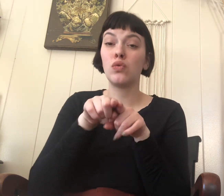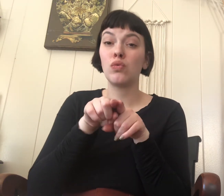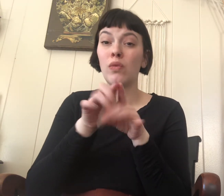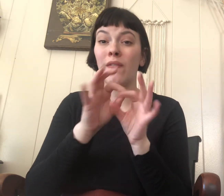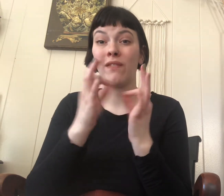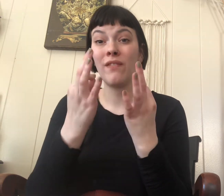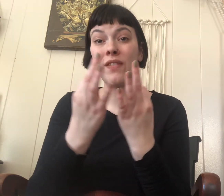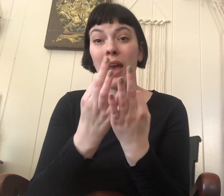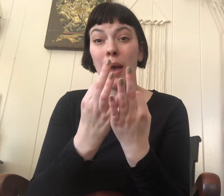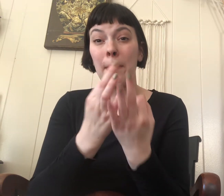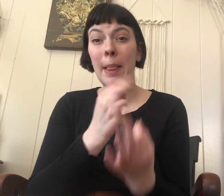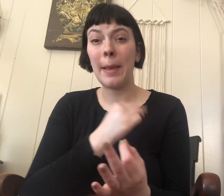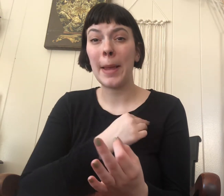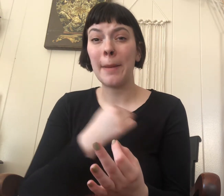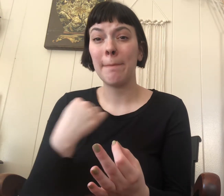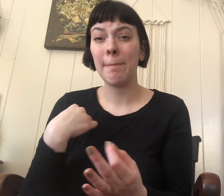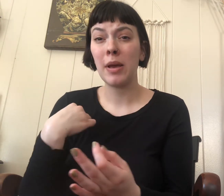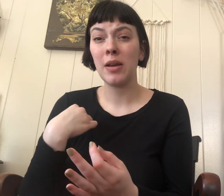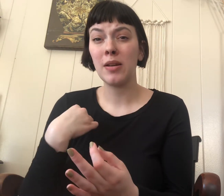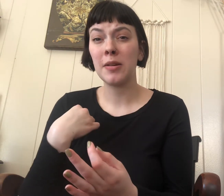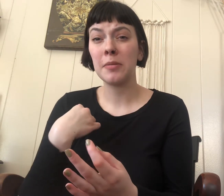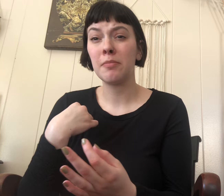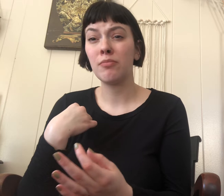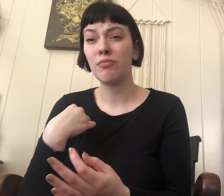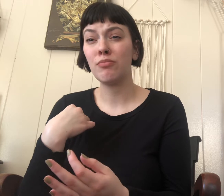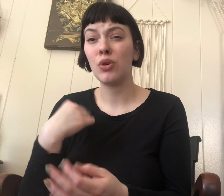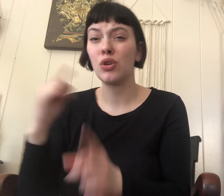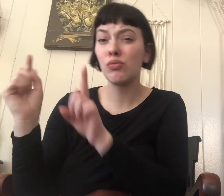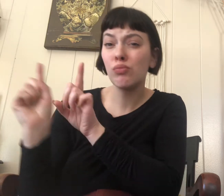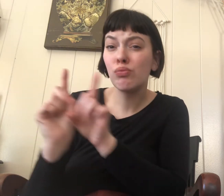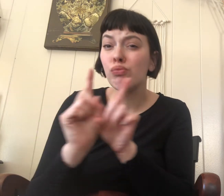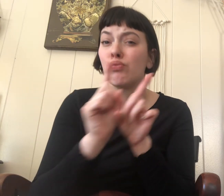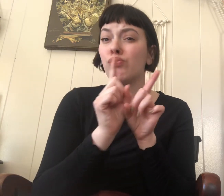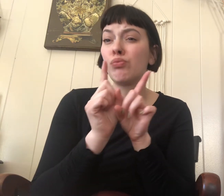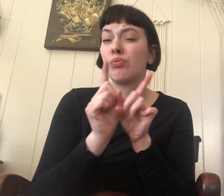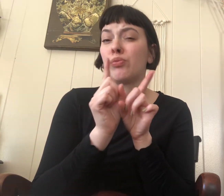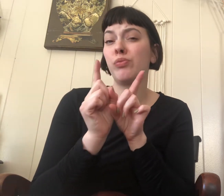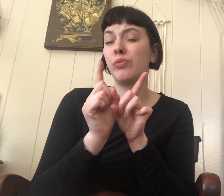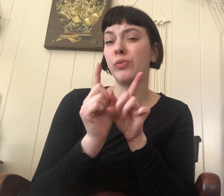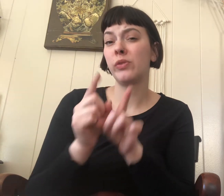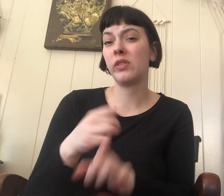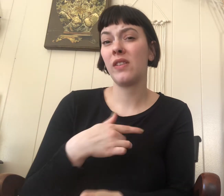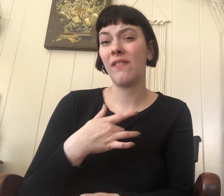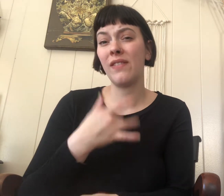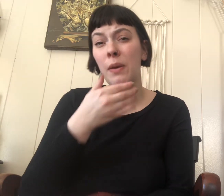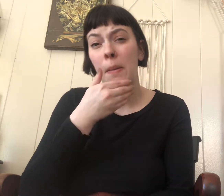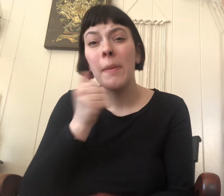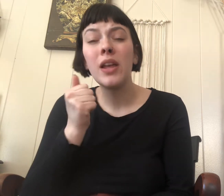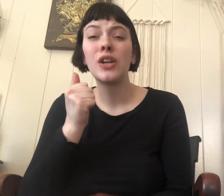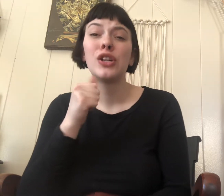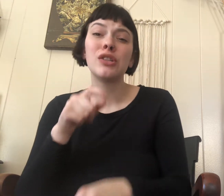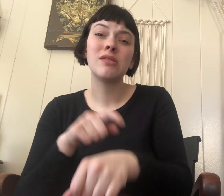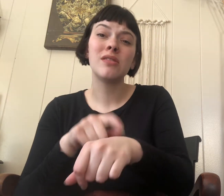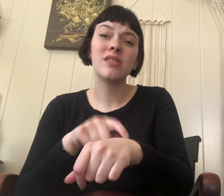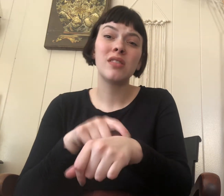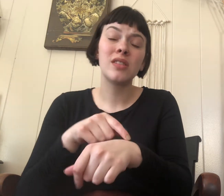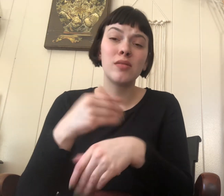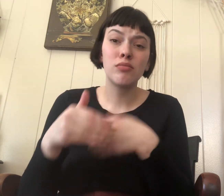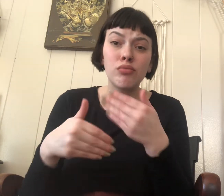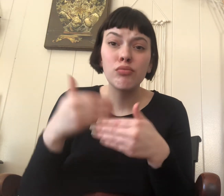idea. If someone is able to come with you, to just pass the time. A lot of patients, it goes by faster when they have someone sitting there just talking,